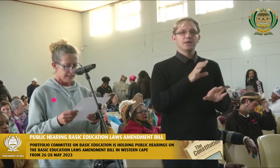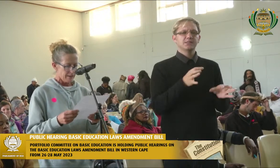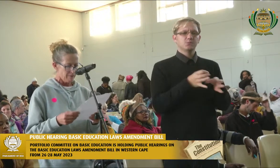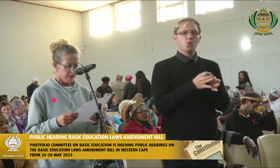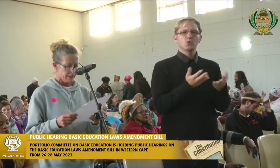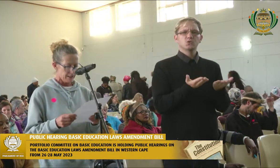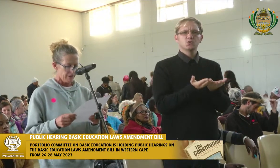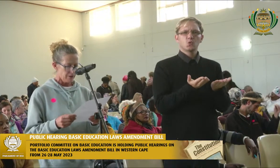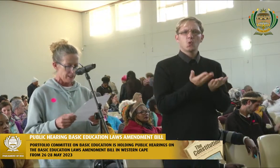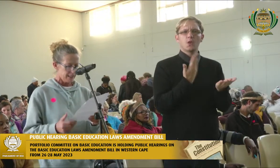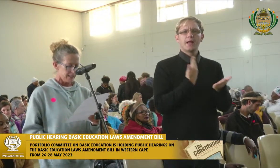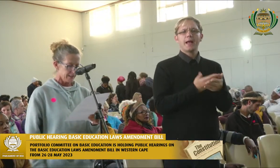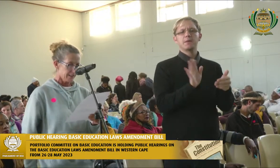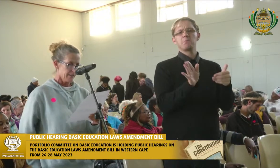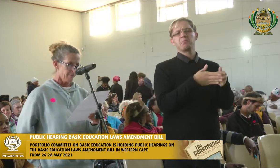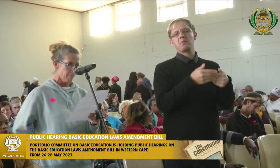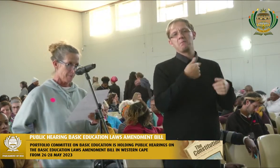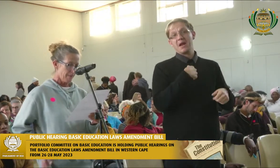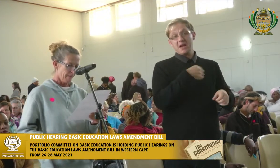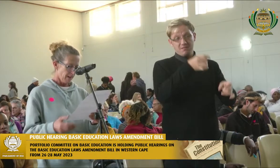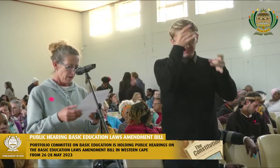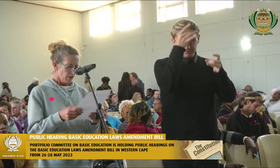MEC giving reason.